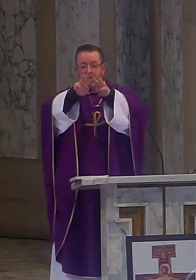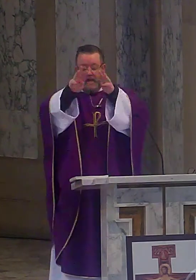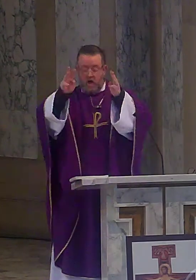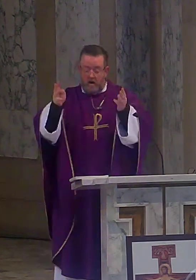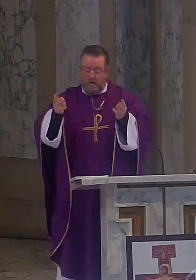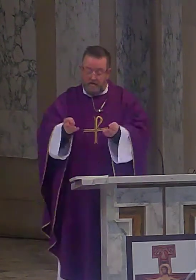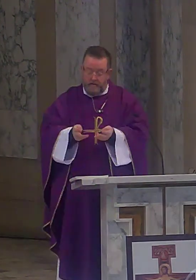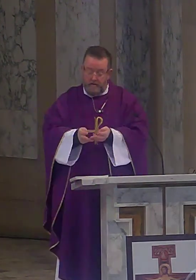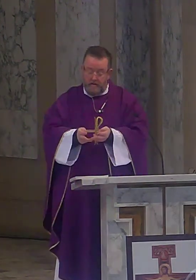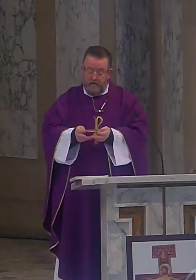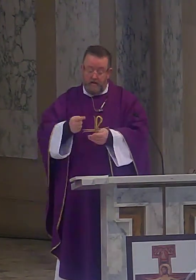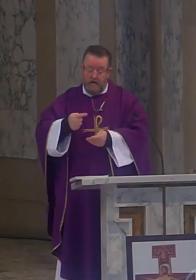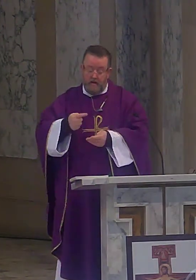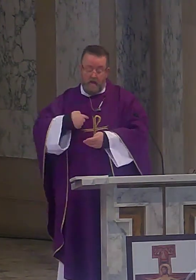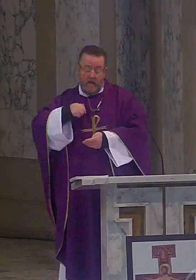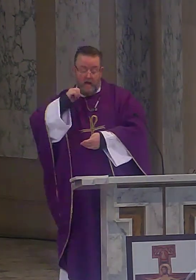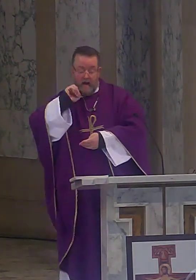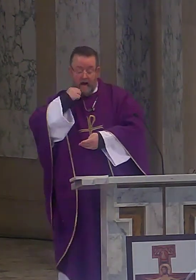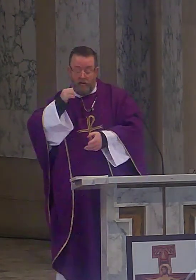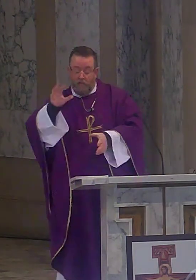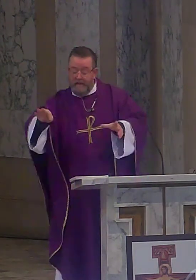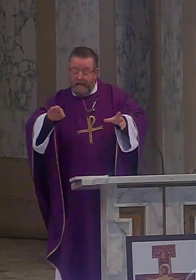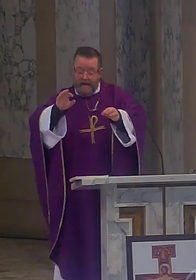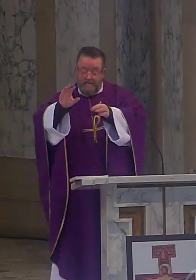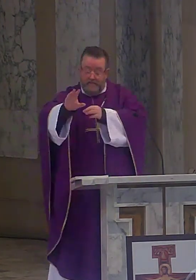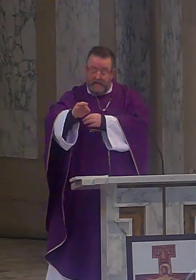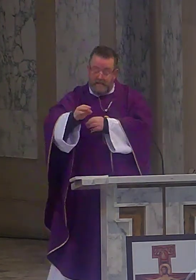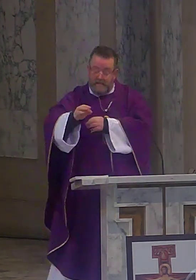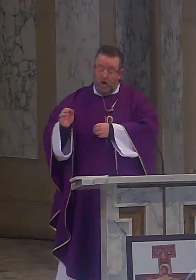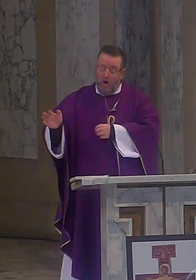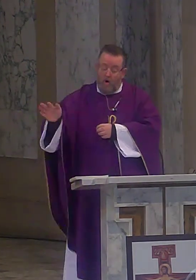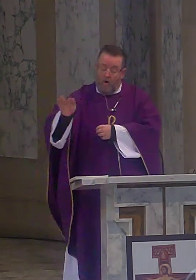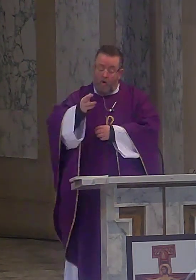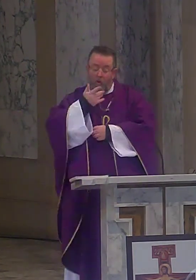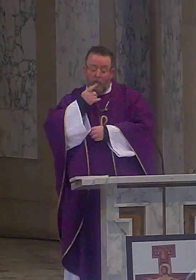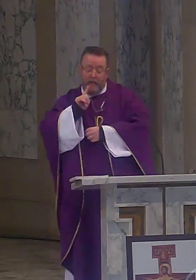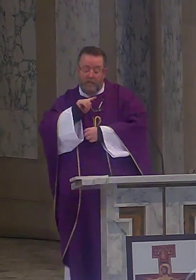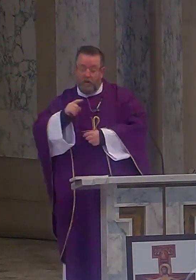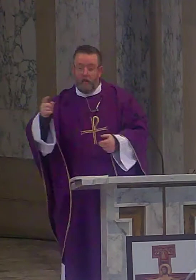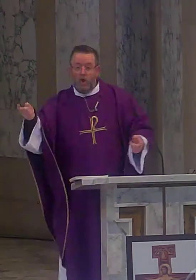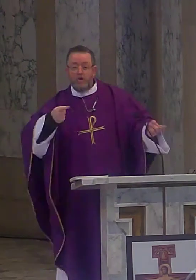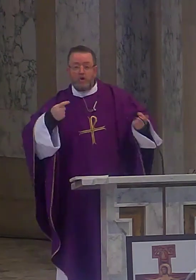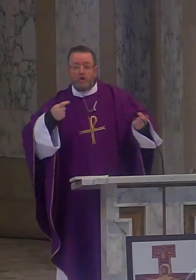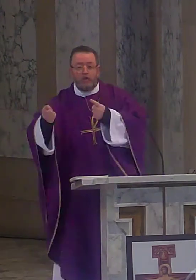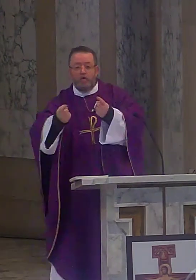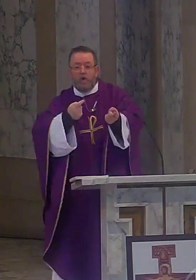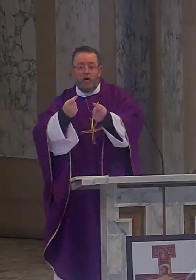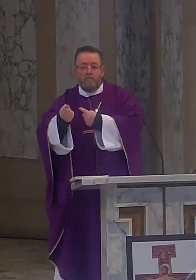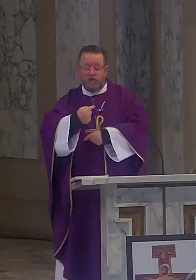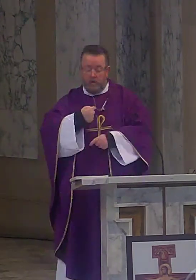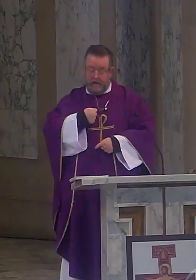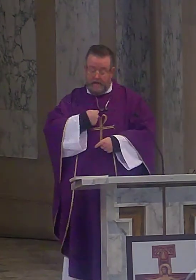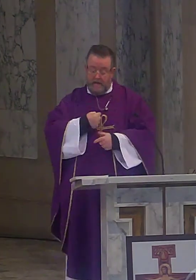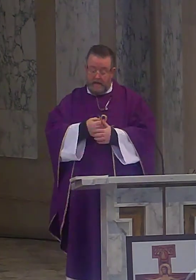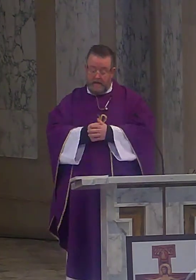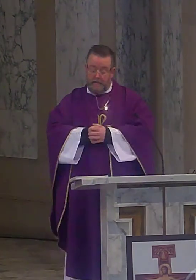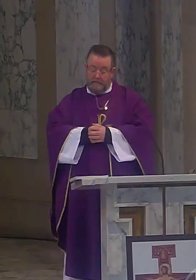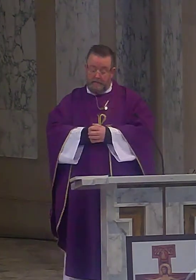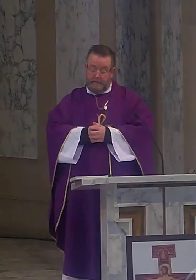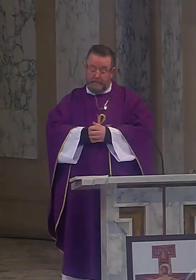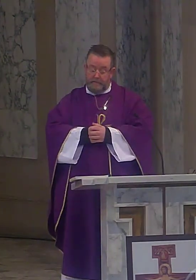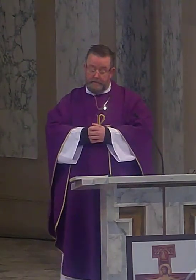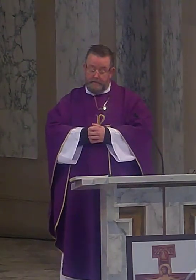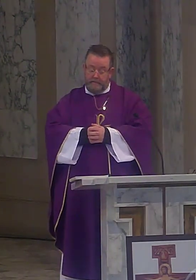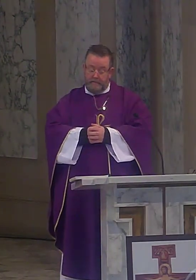the earth i will invite all people to come to me